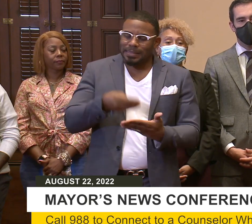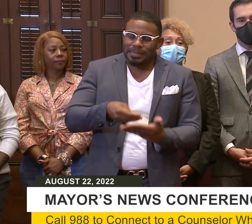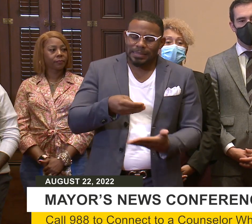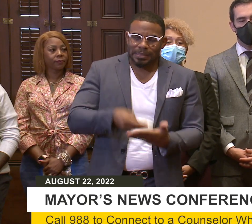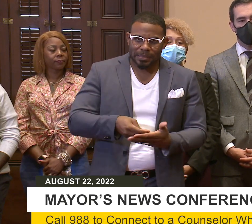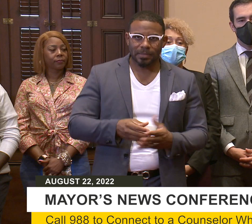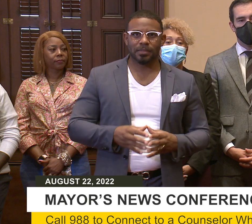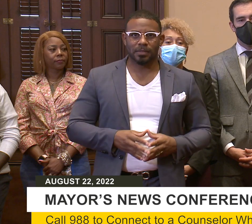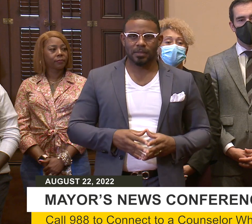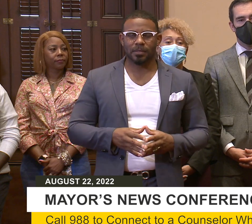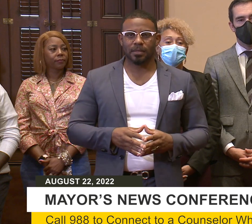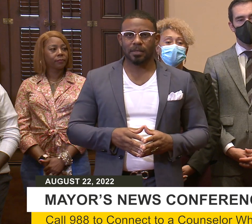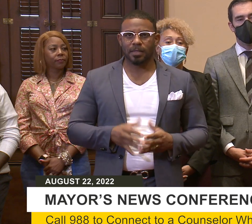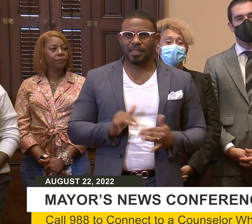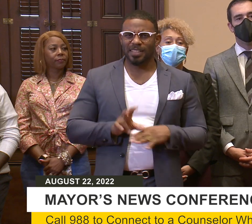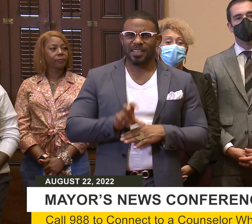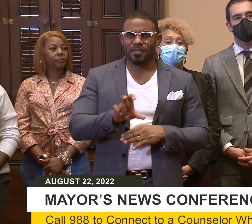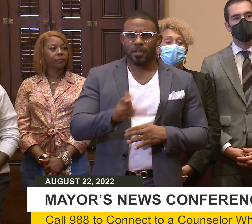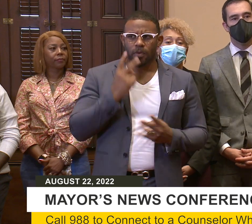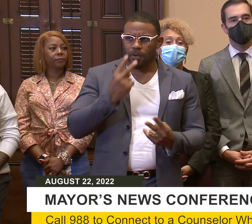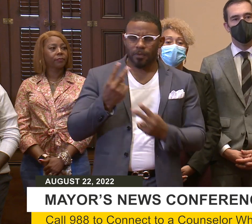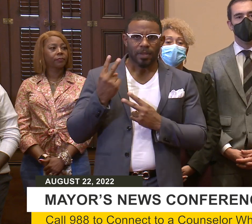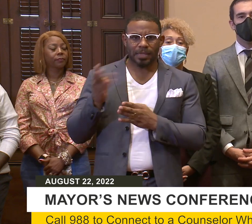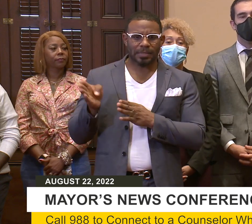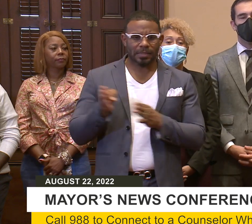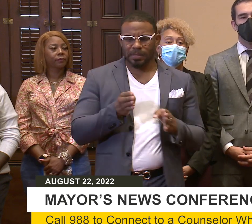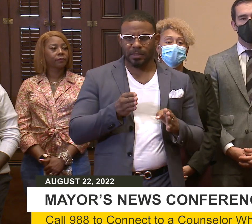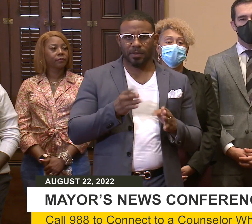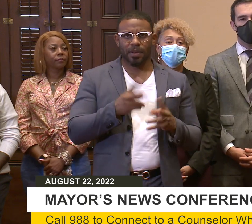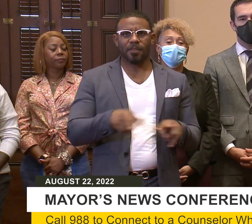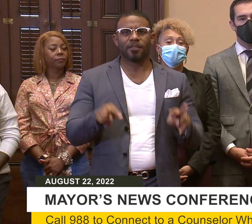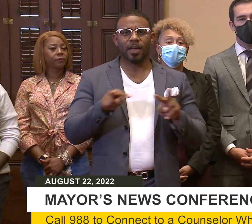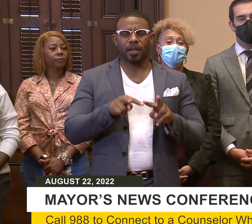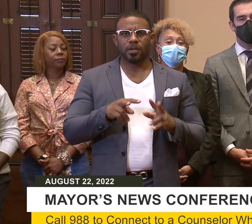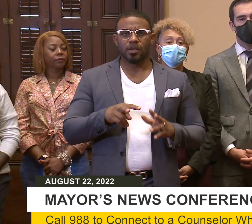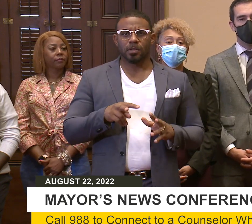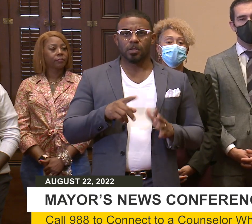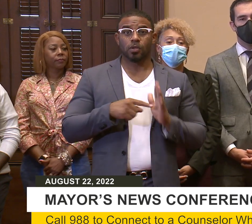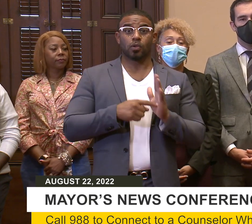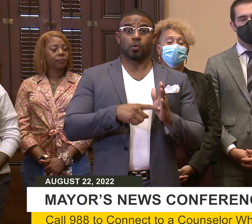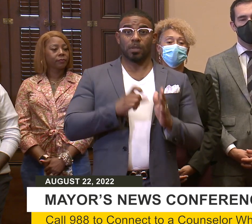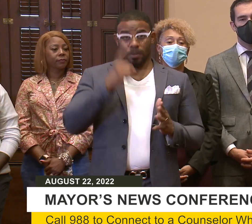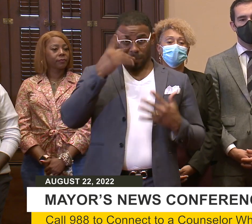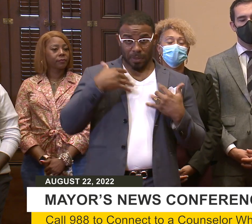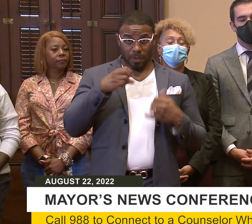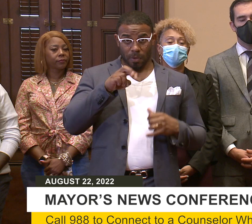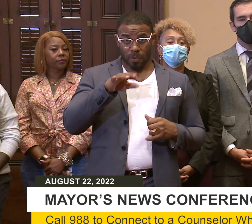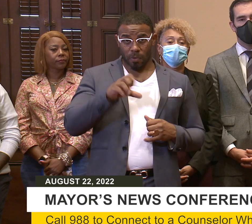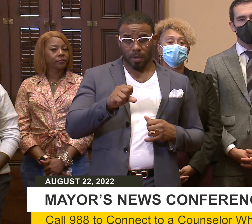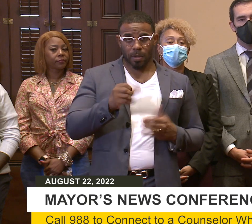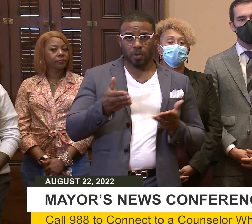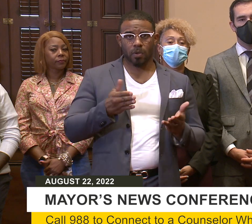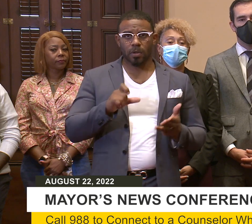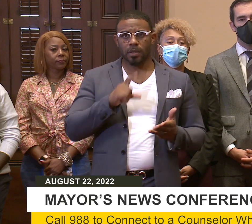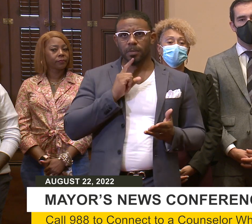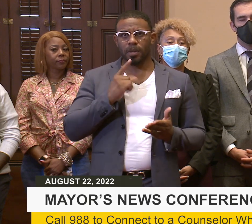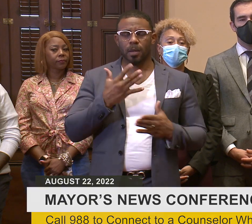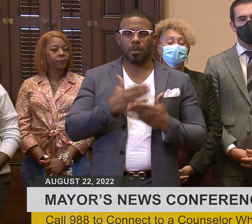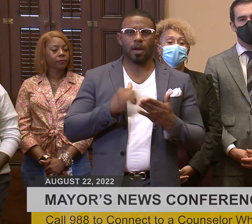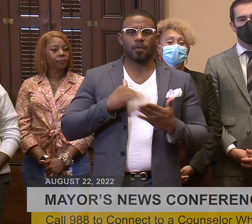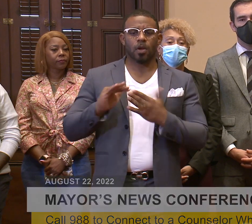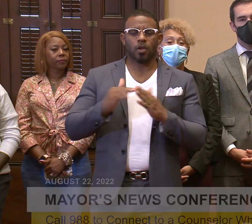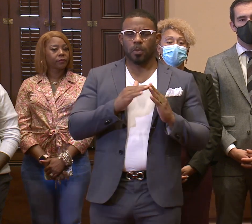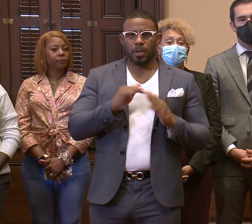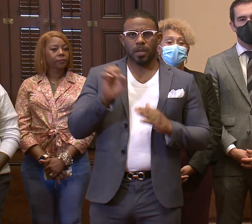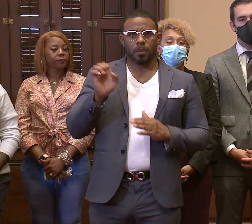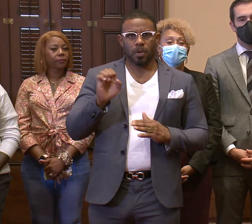funding. This investment reflects a shifting of values, showing that mental health crisis services should be part of our